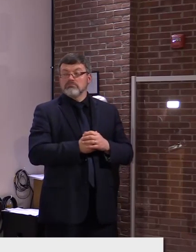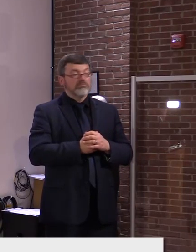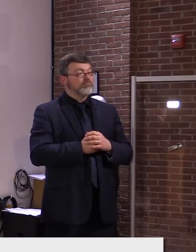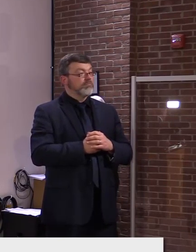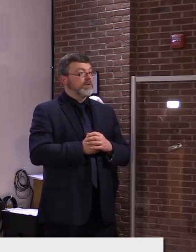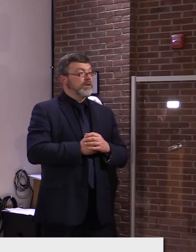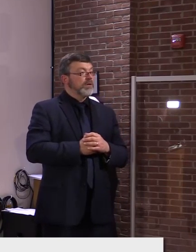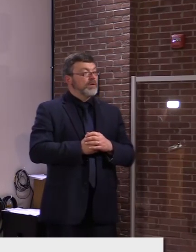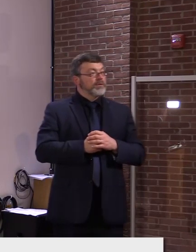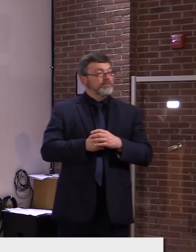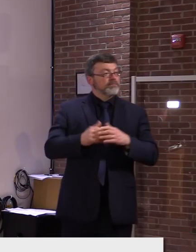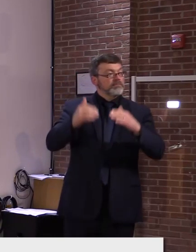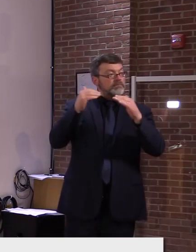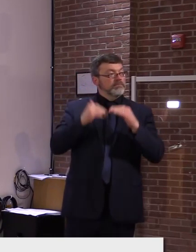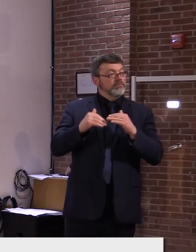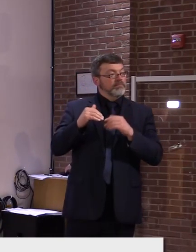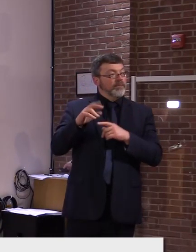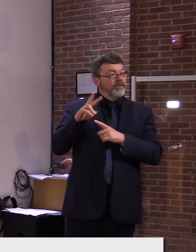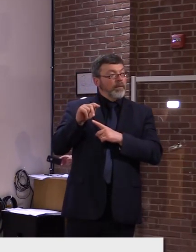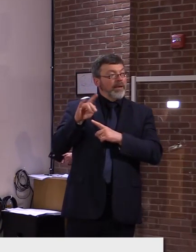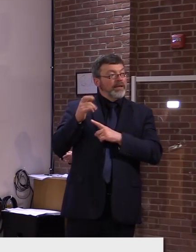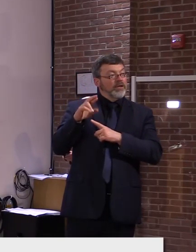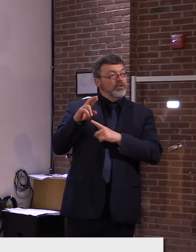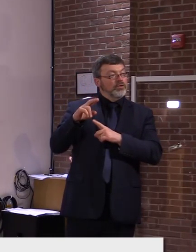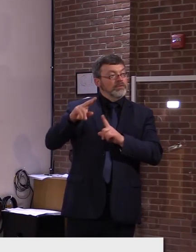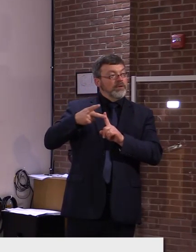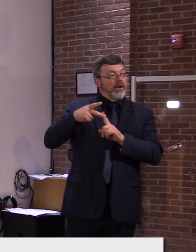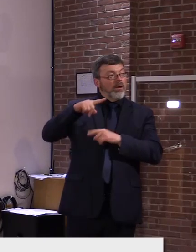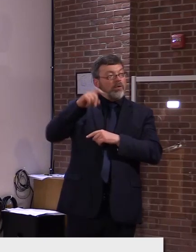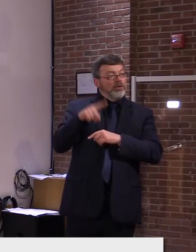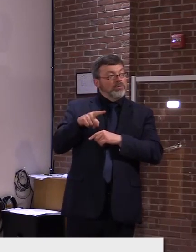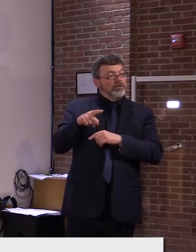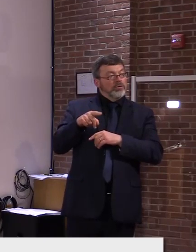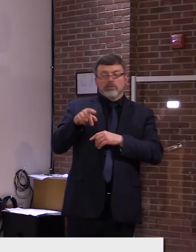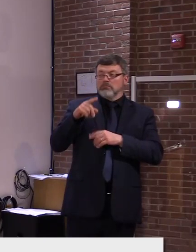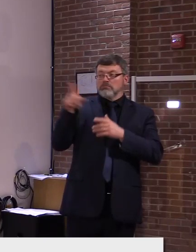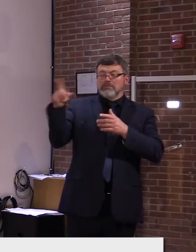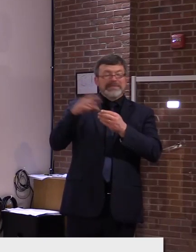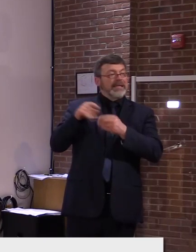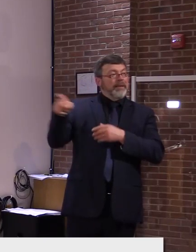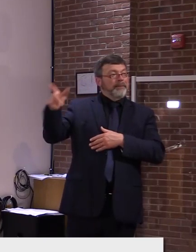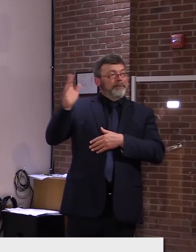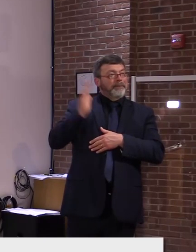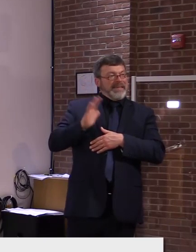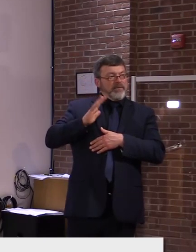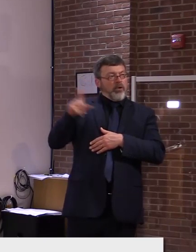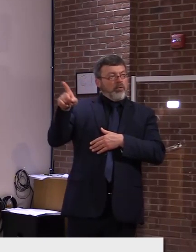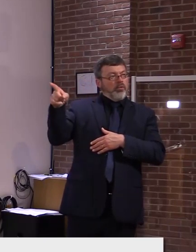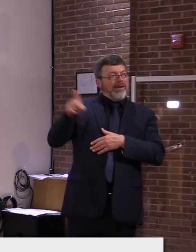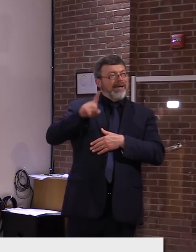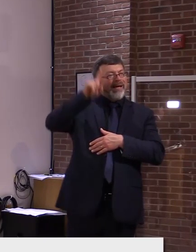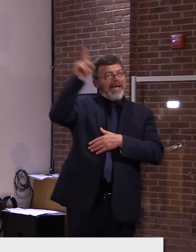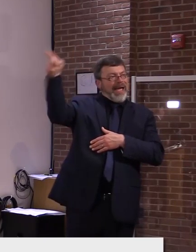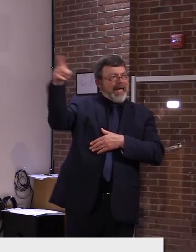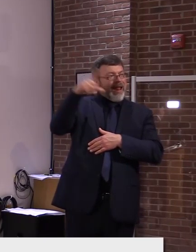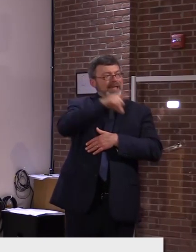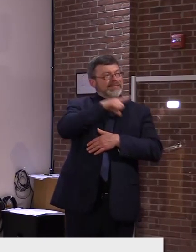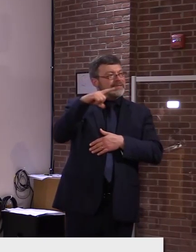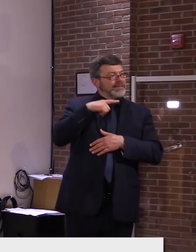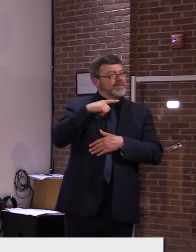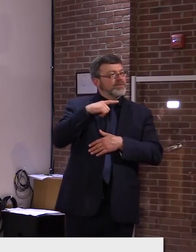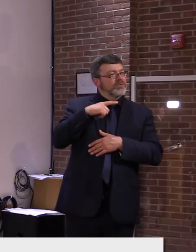how would you characterize kind of their approach to leadership in their chambers from what you've seen as an observer? Yeah, hard to know,